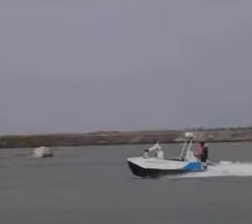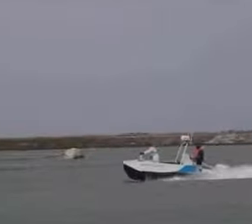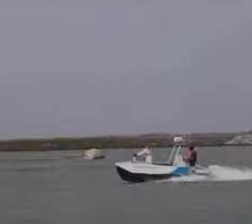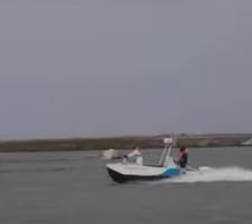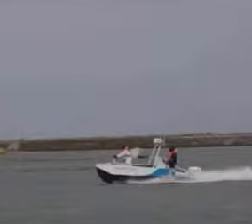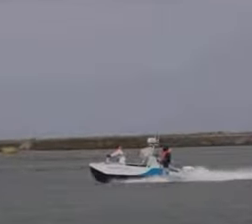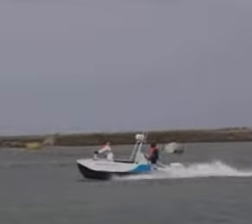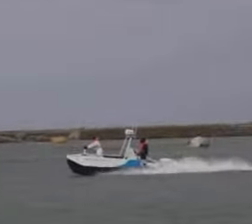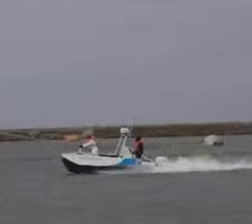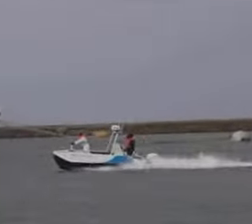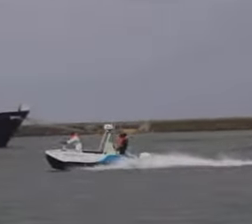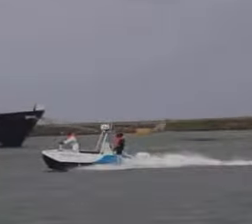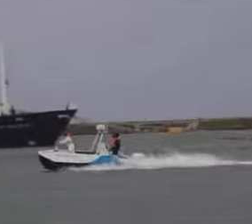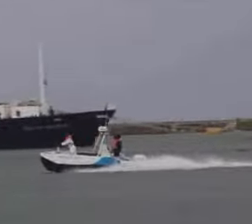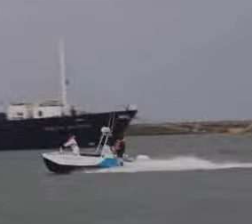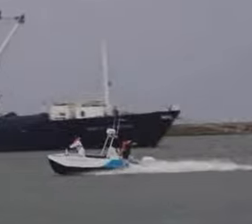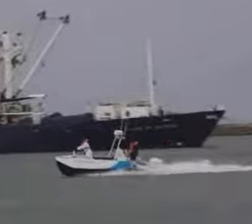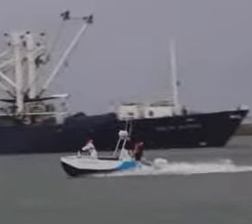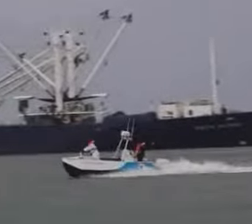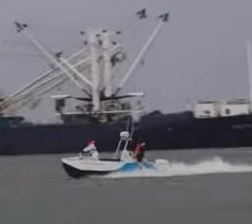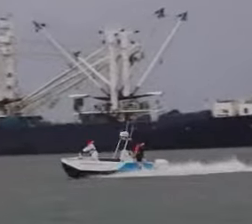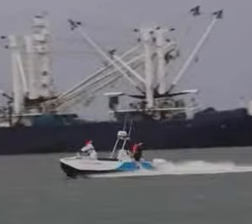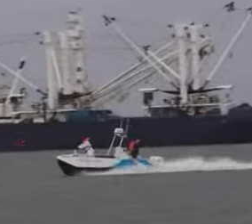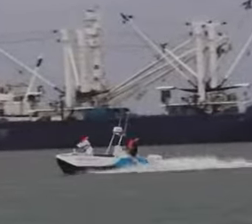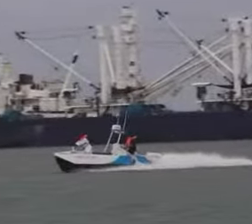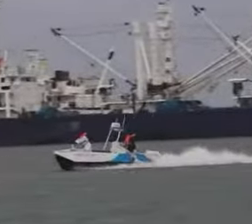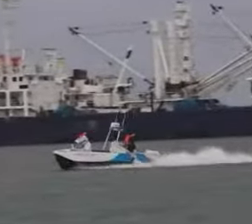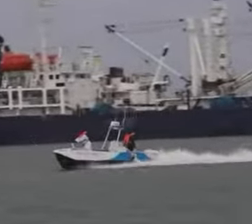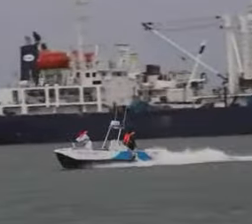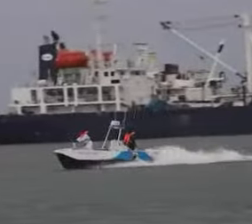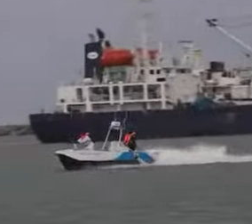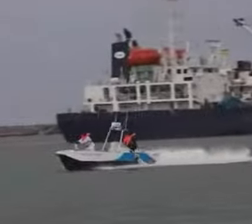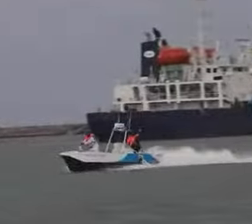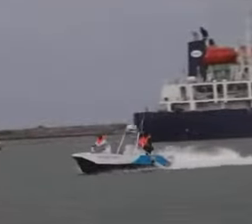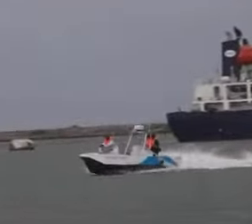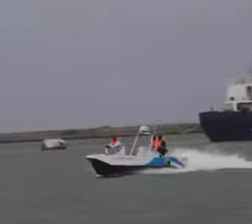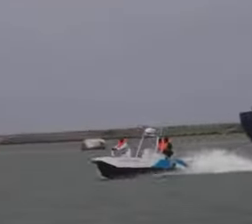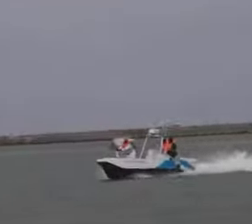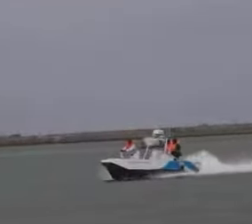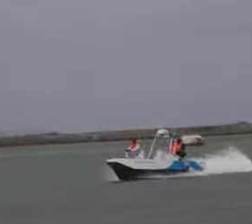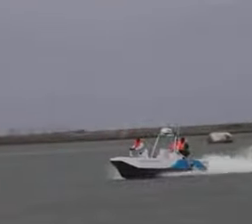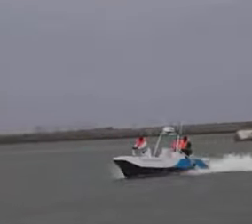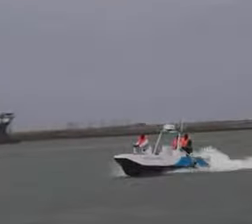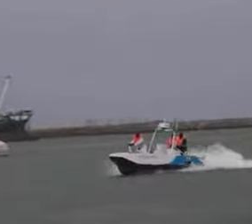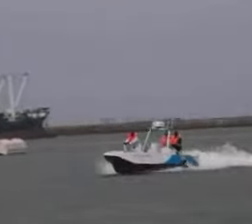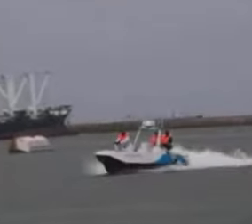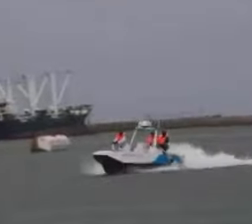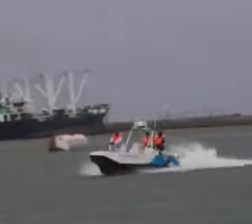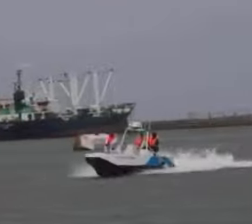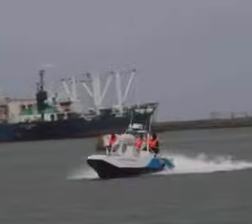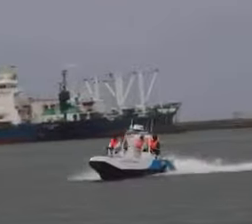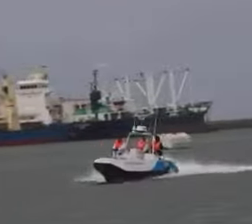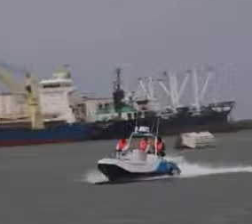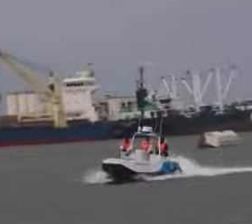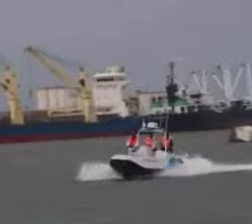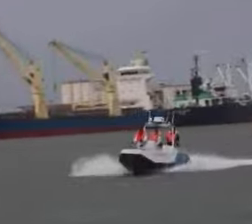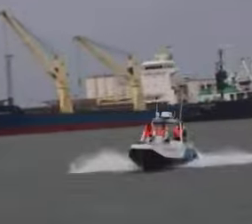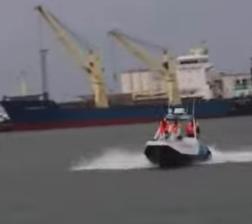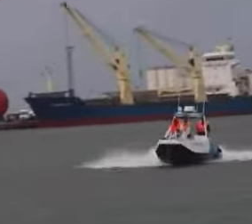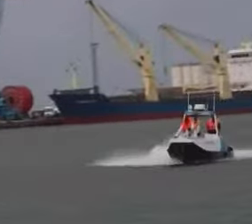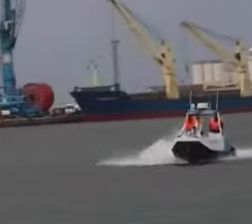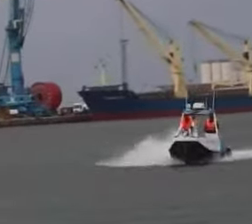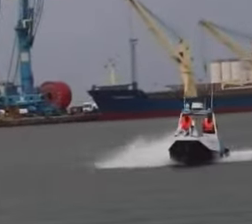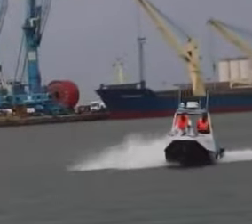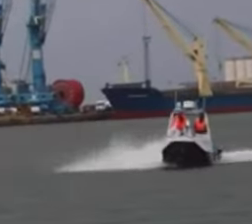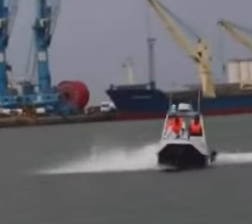The Ghana Maritime Authority also procured from its own resources speedboats to help patrol Ghana's waters